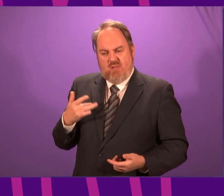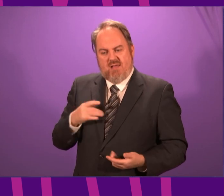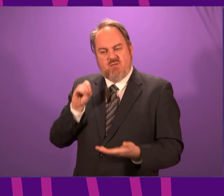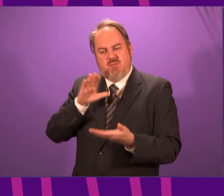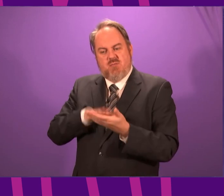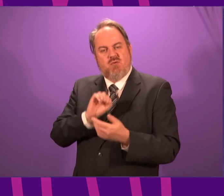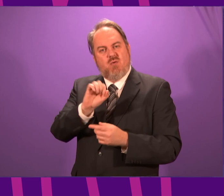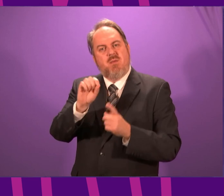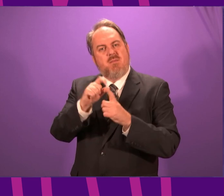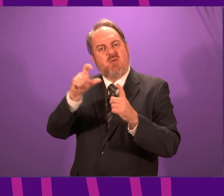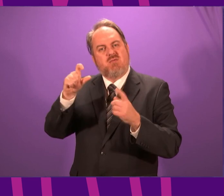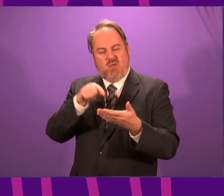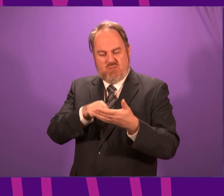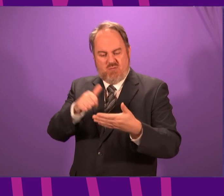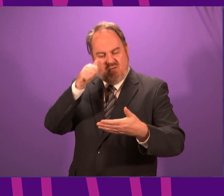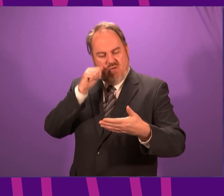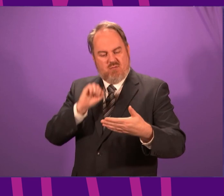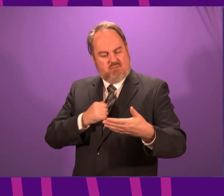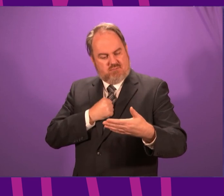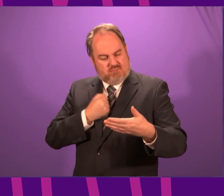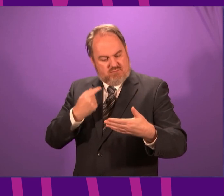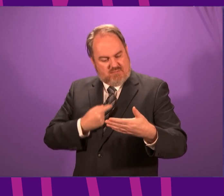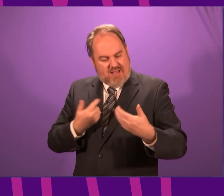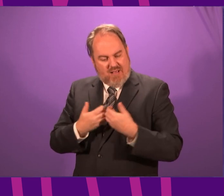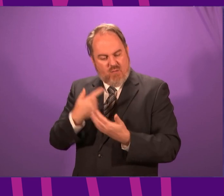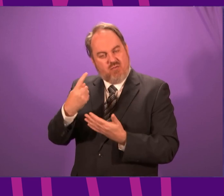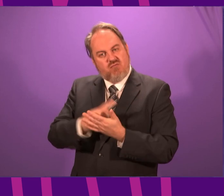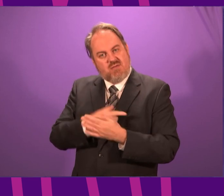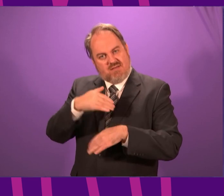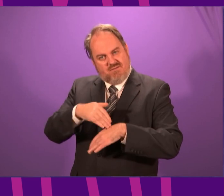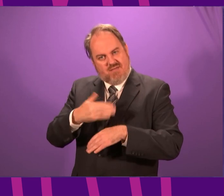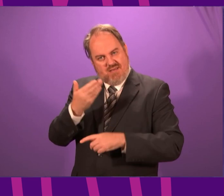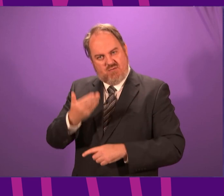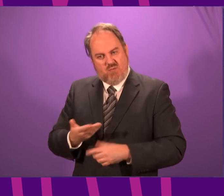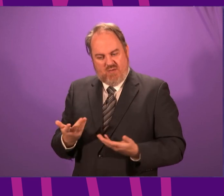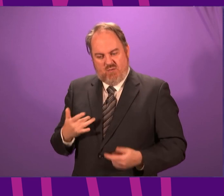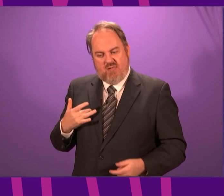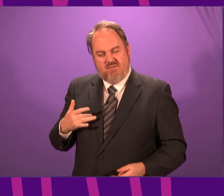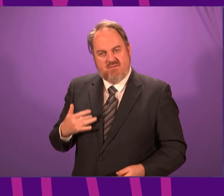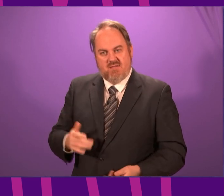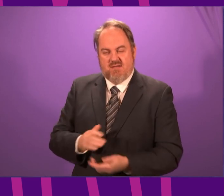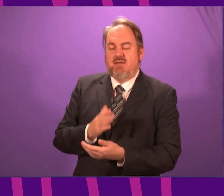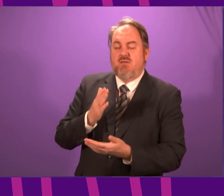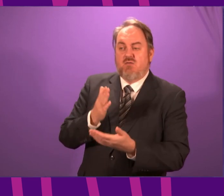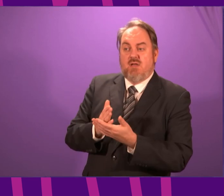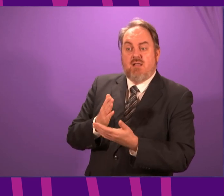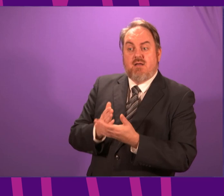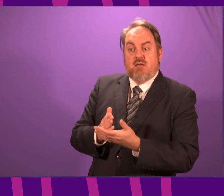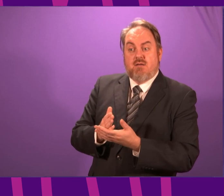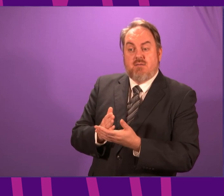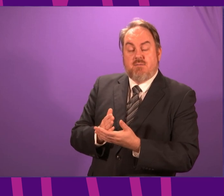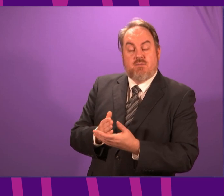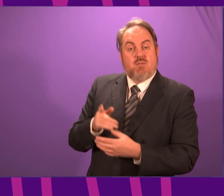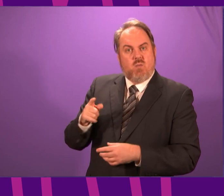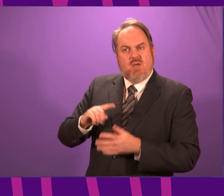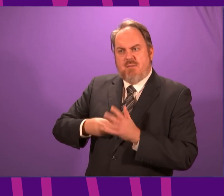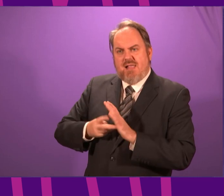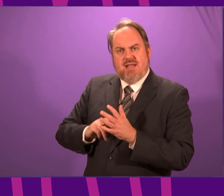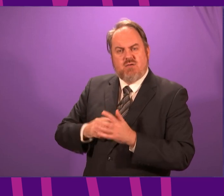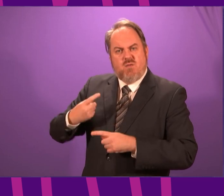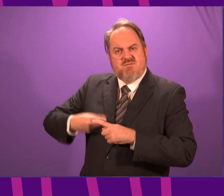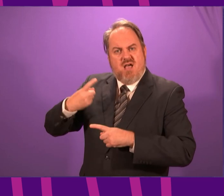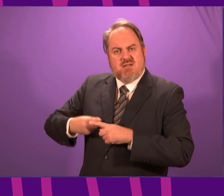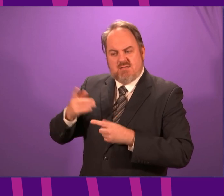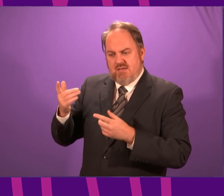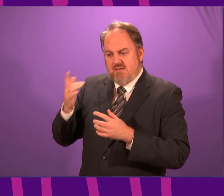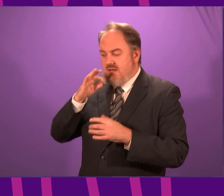mind, however, we also note that the Scottish Government's own review of testing strategy has recommended faster test